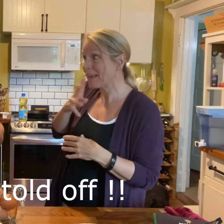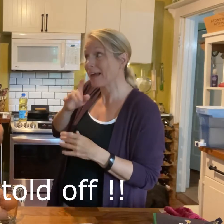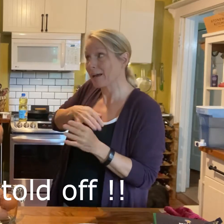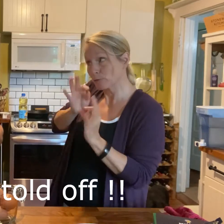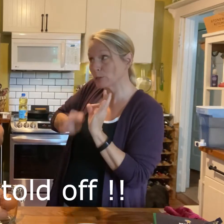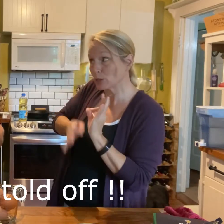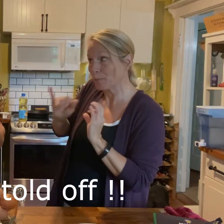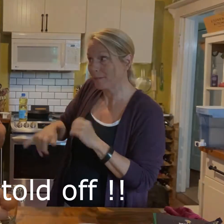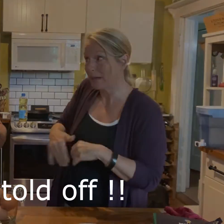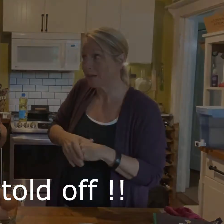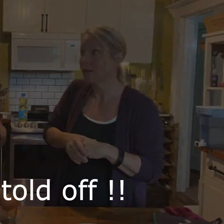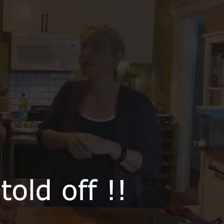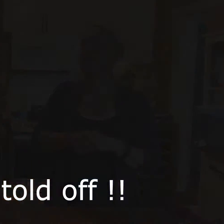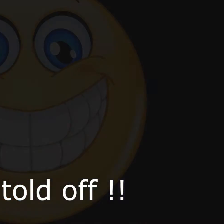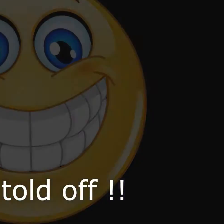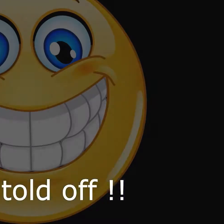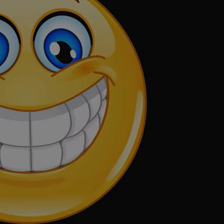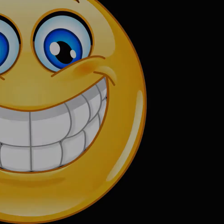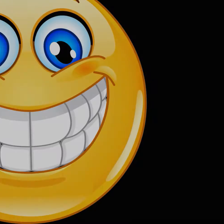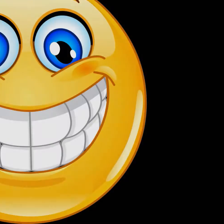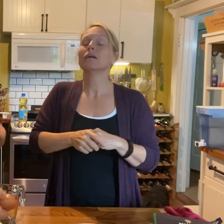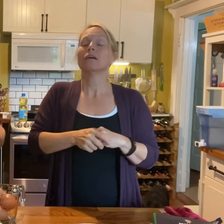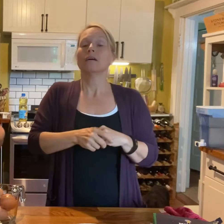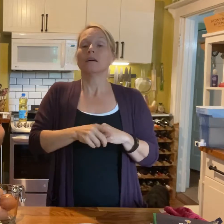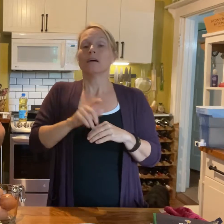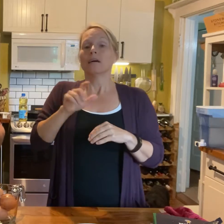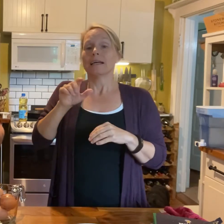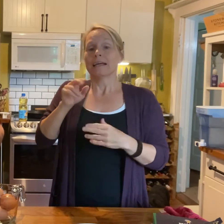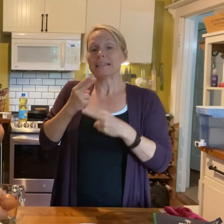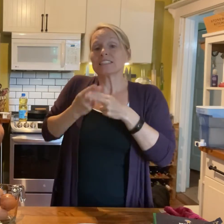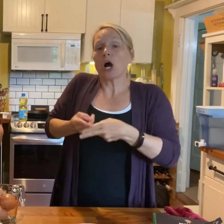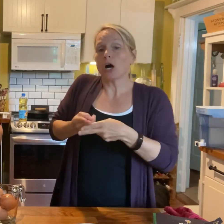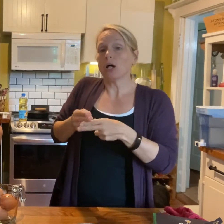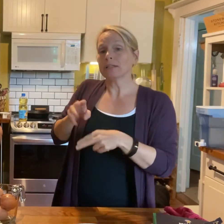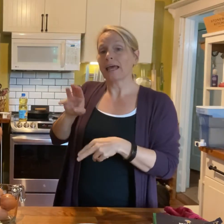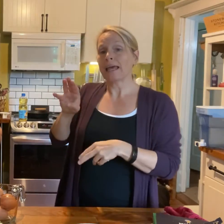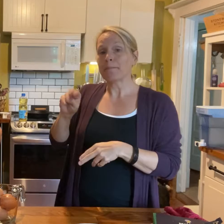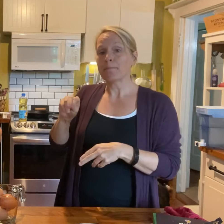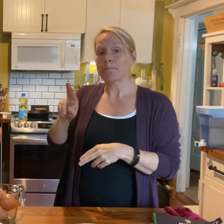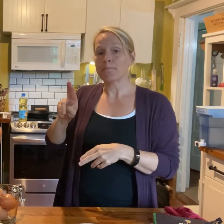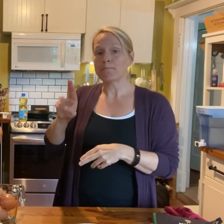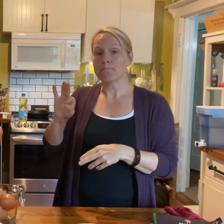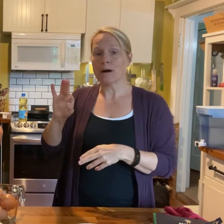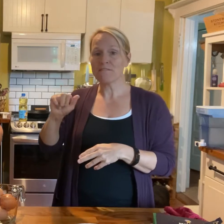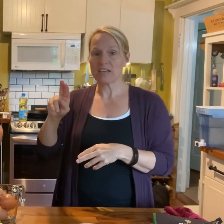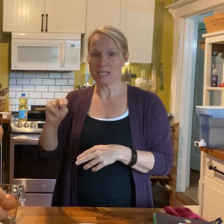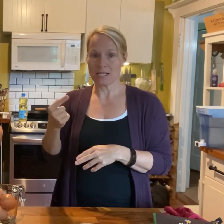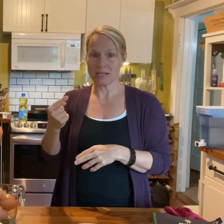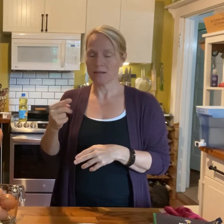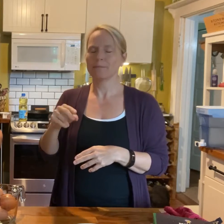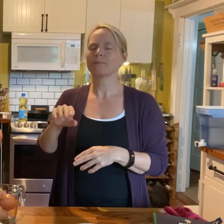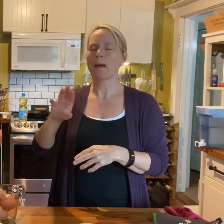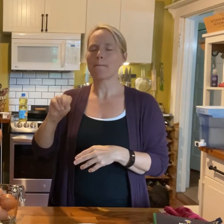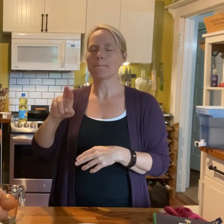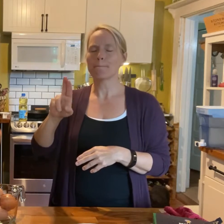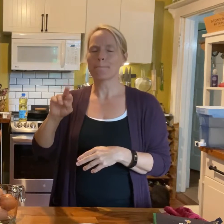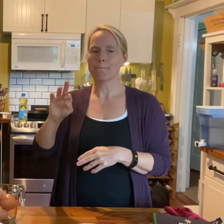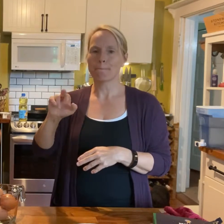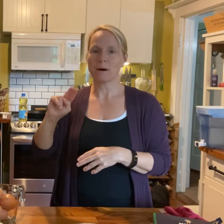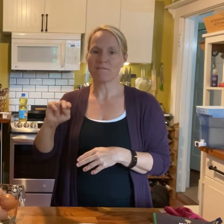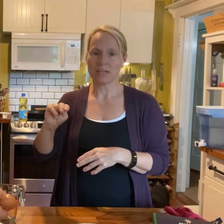we speak, I have to interpret that. So It's called a muffin